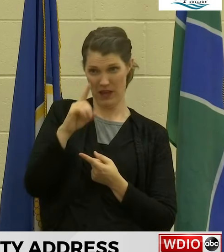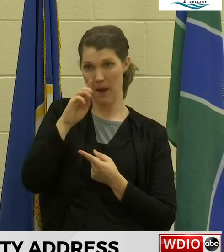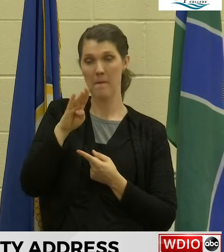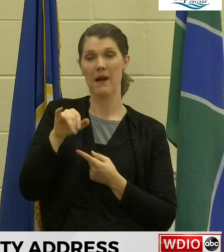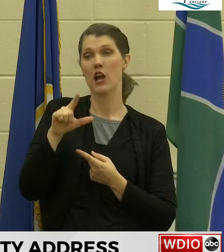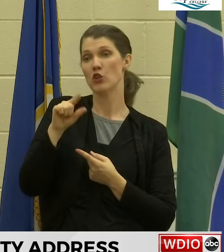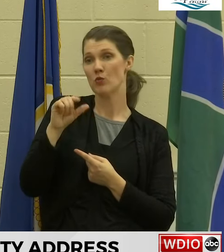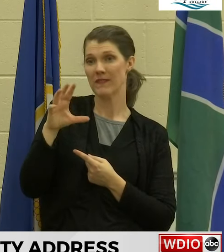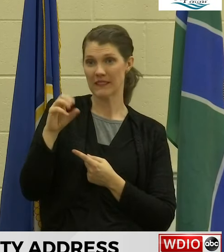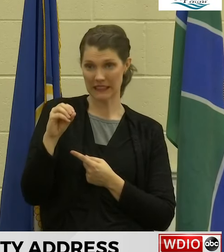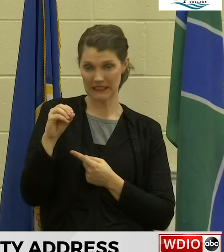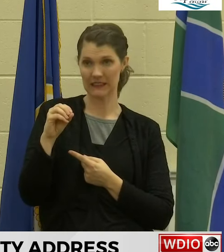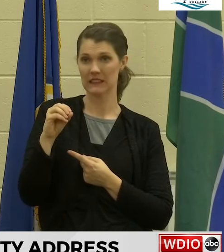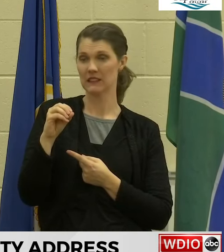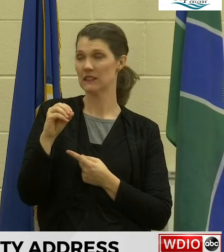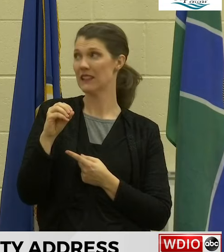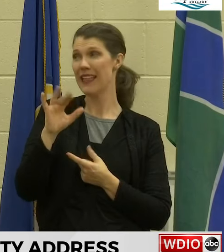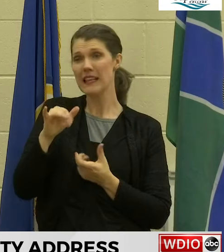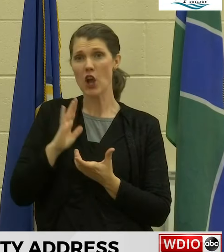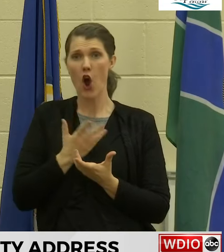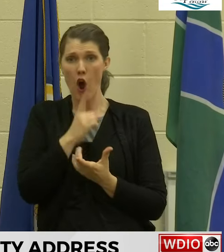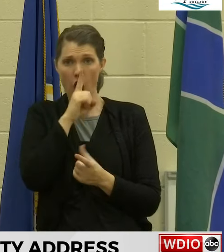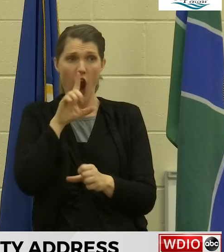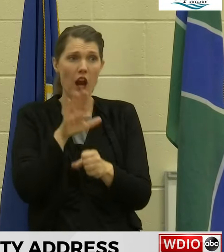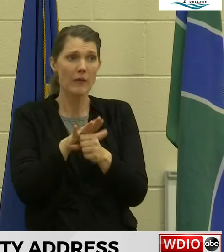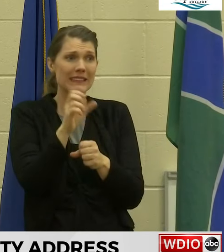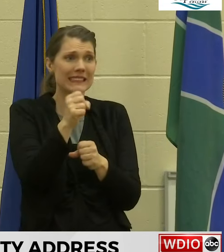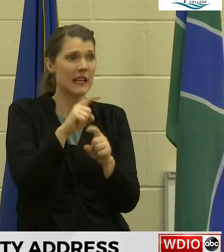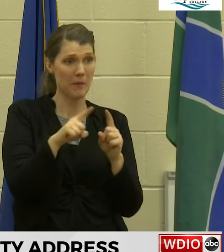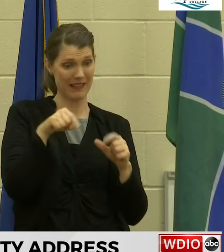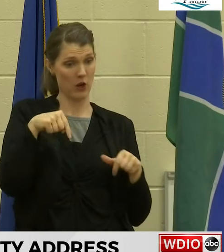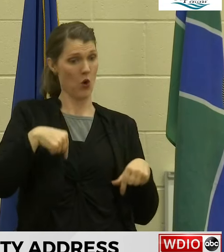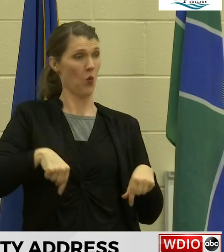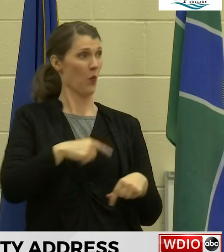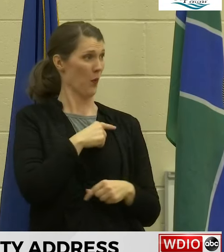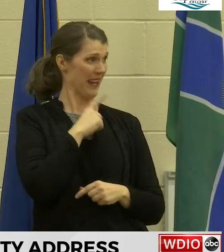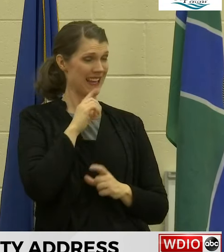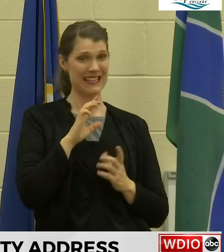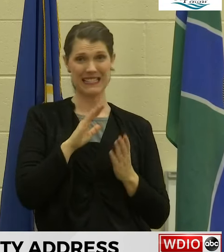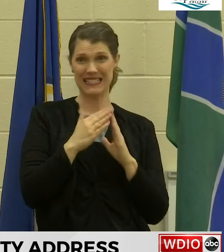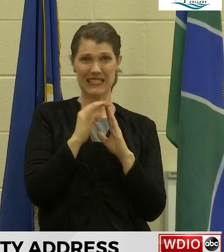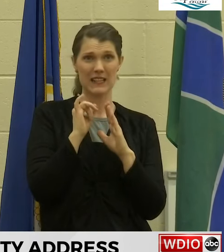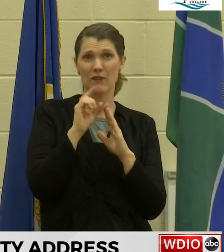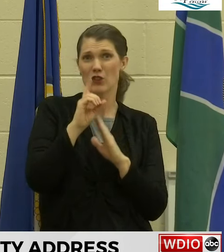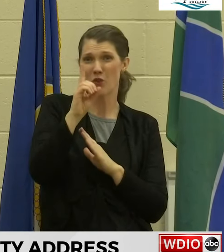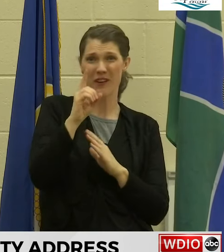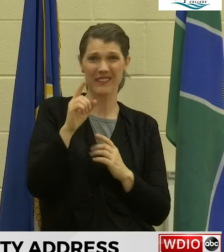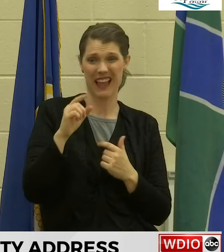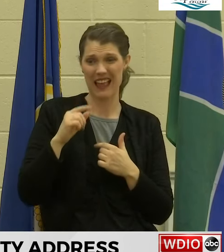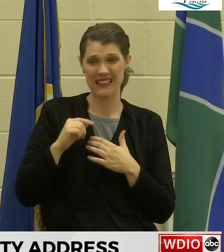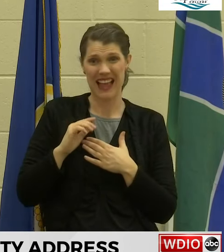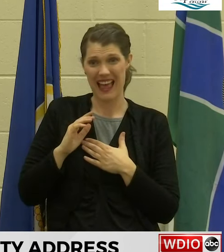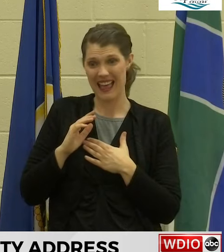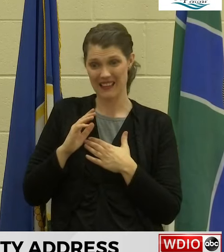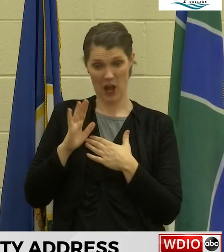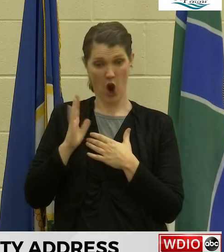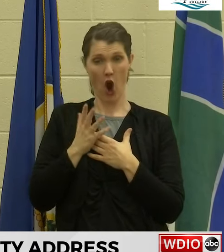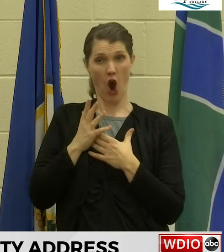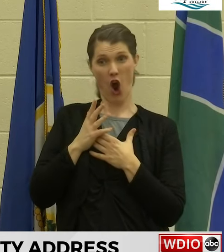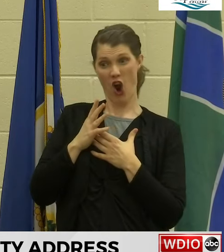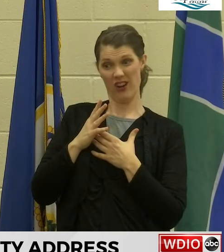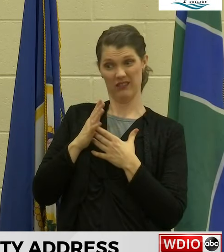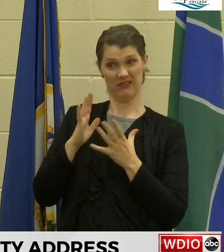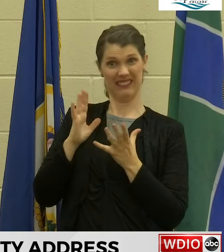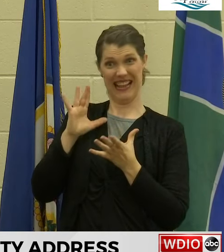city's commitment. But the city of Duluth organization, we are only 6%